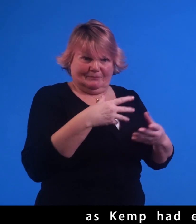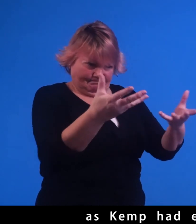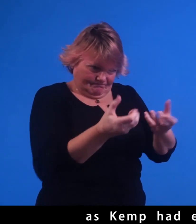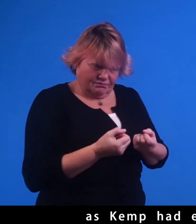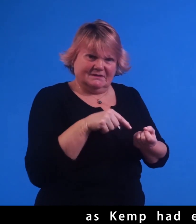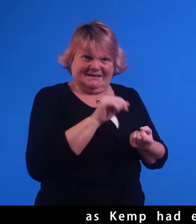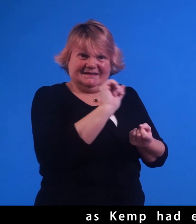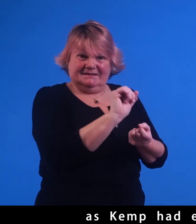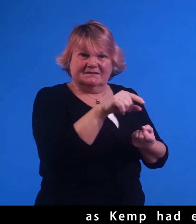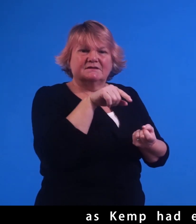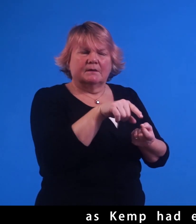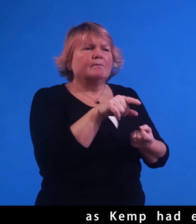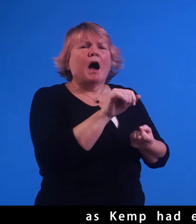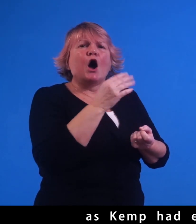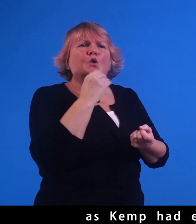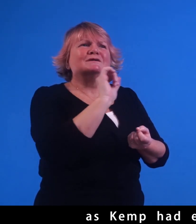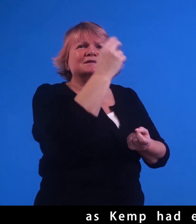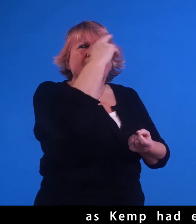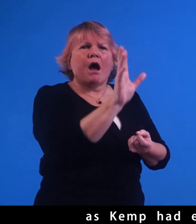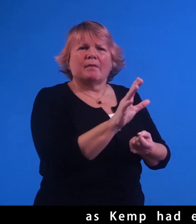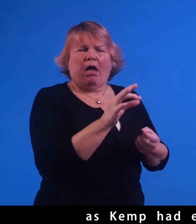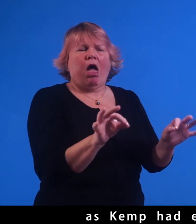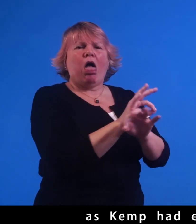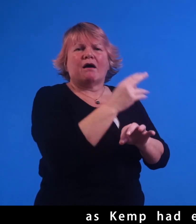the pseudonym of John Morveau.